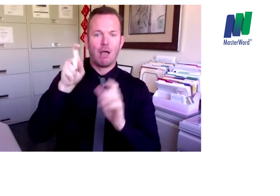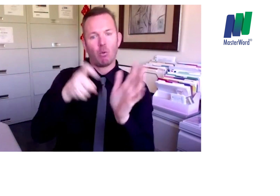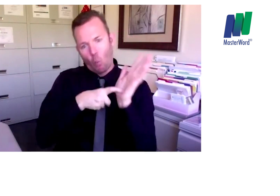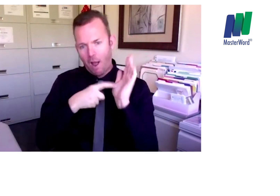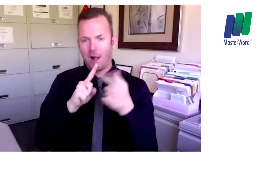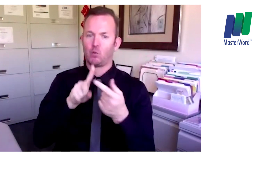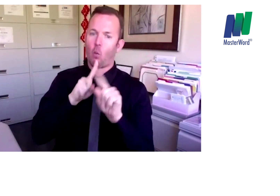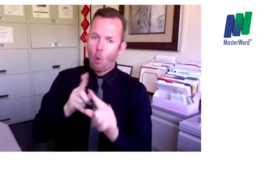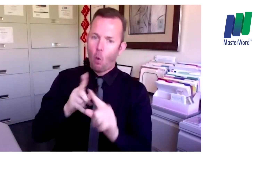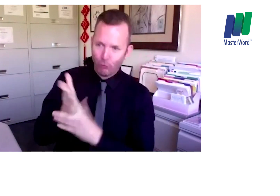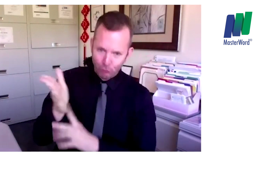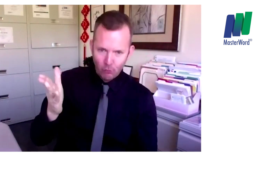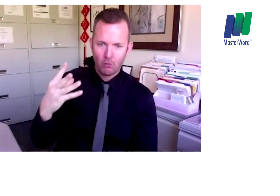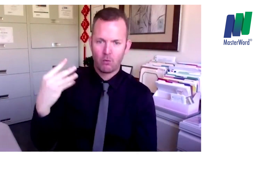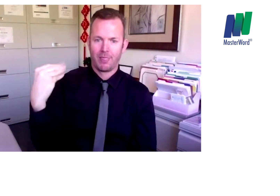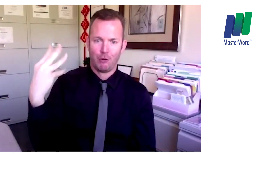drive-throughs.